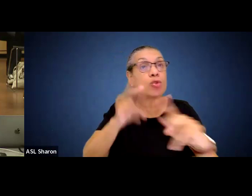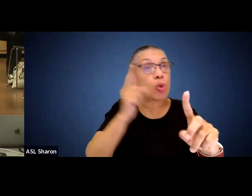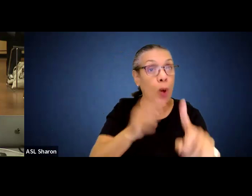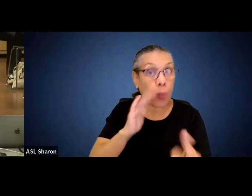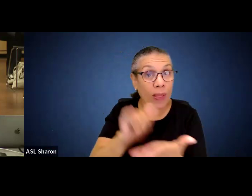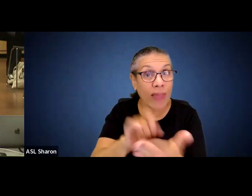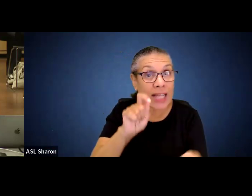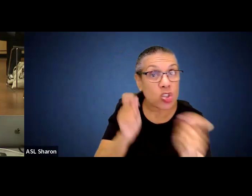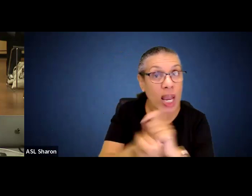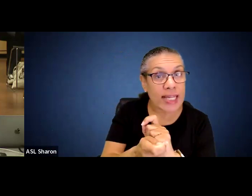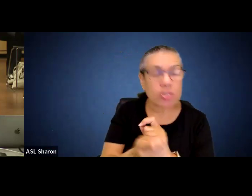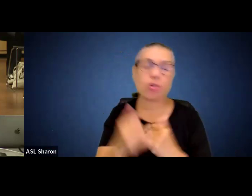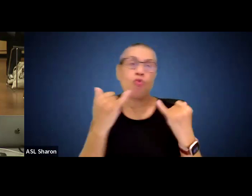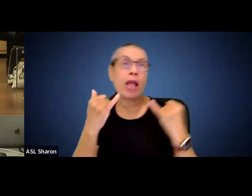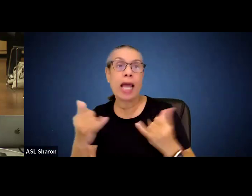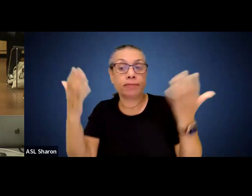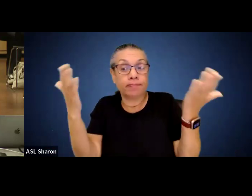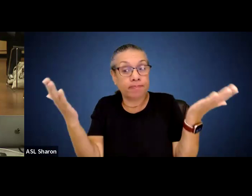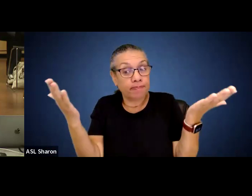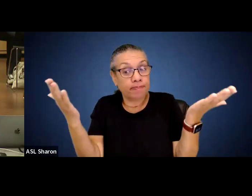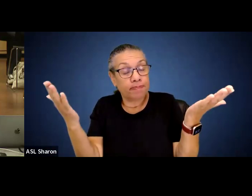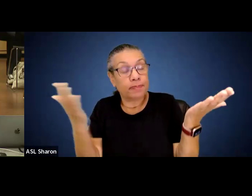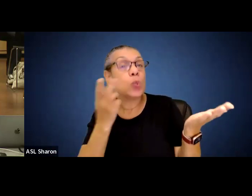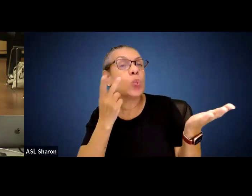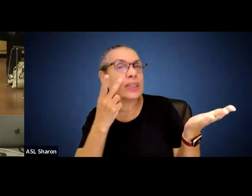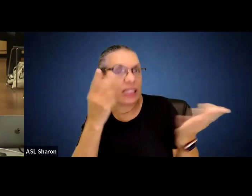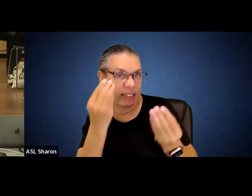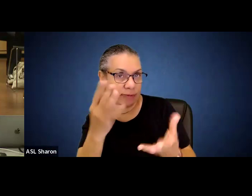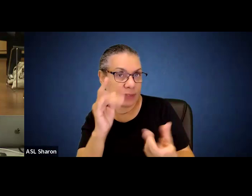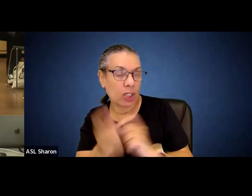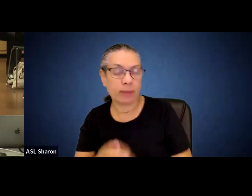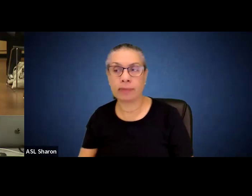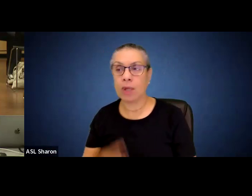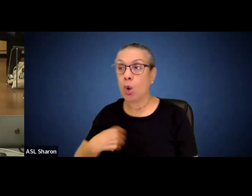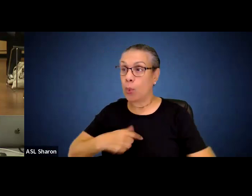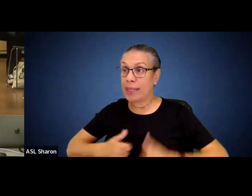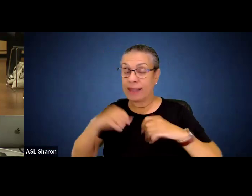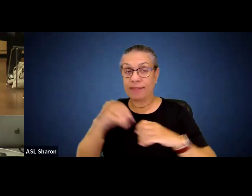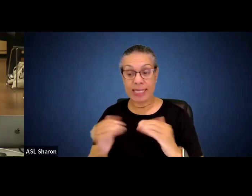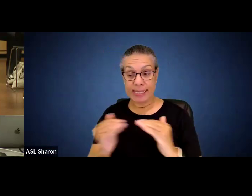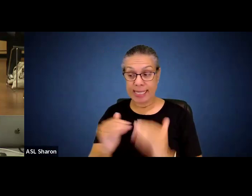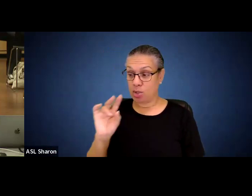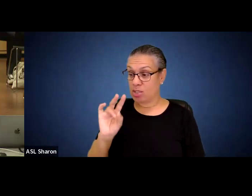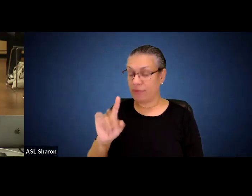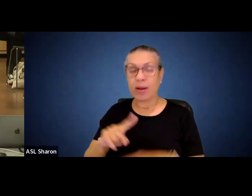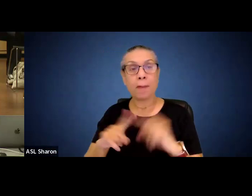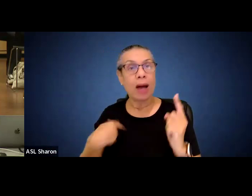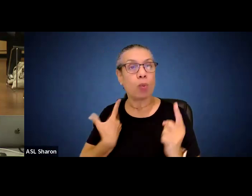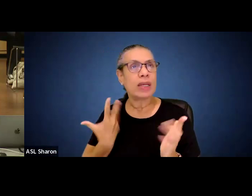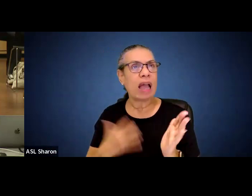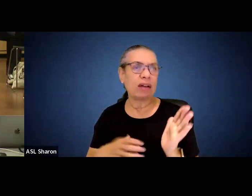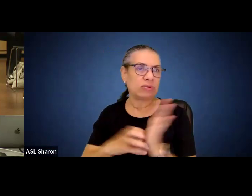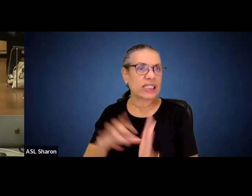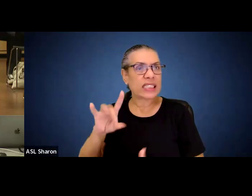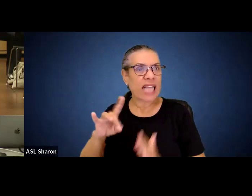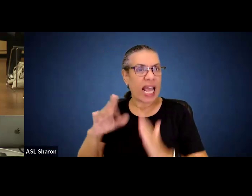year? Again, as of now, it's the same. We'll let you know if it changes. We live in an area that is Tier 7, but we are in subsidized housing. I know this